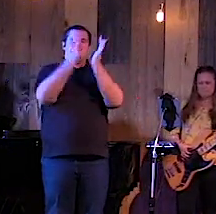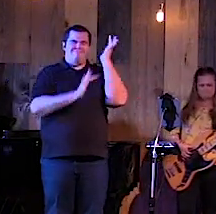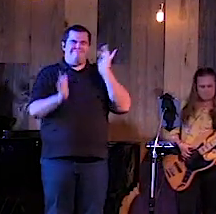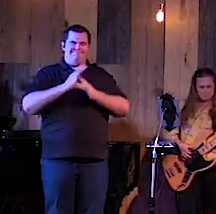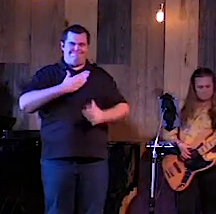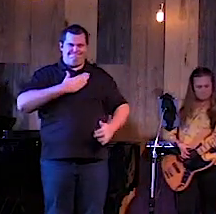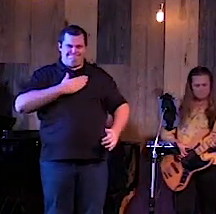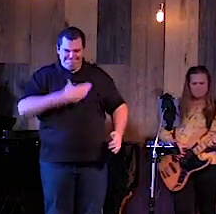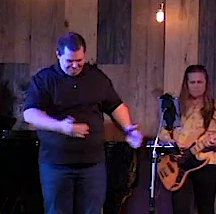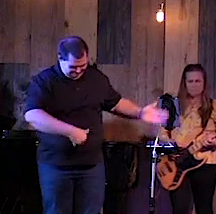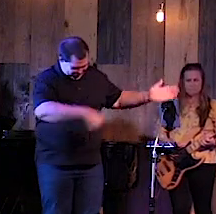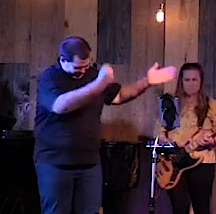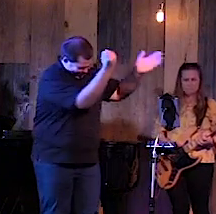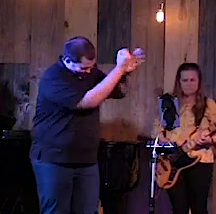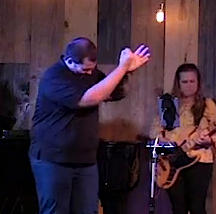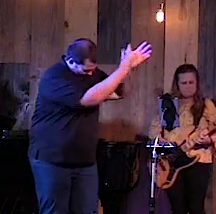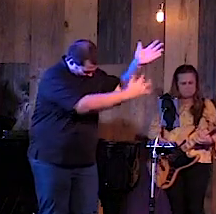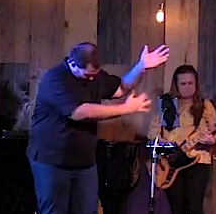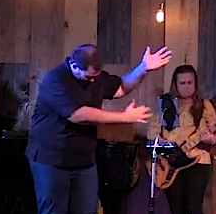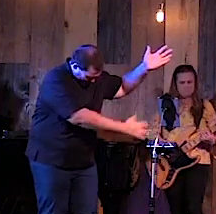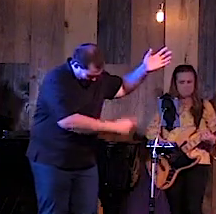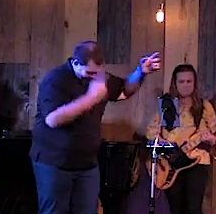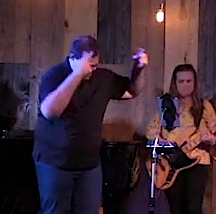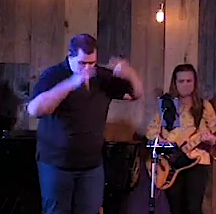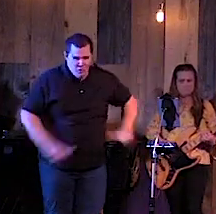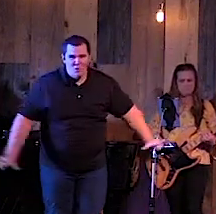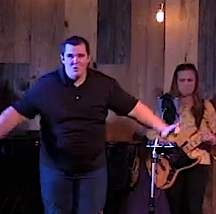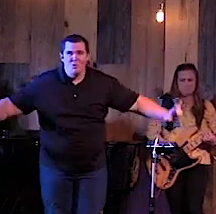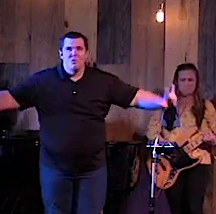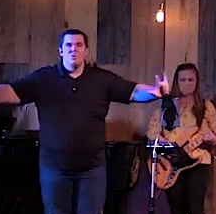passion, Jesus, for our sake you